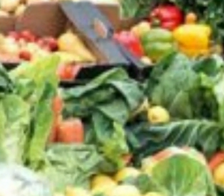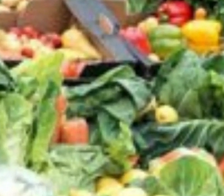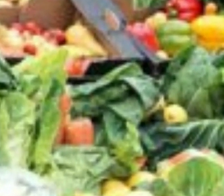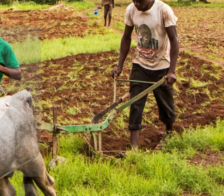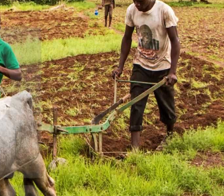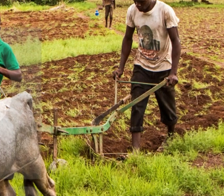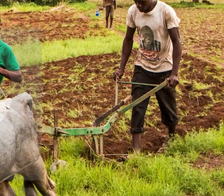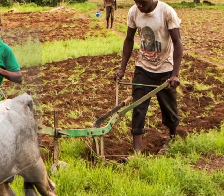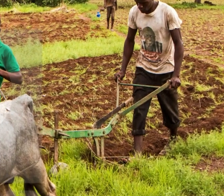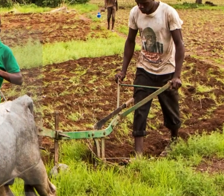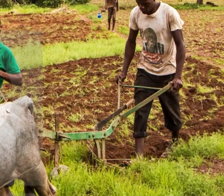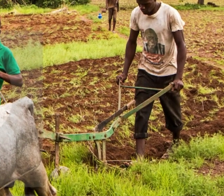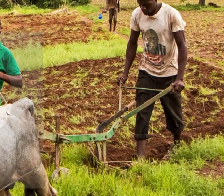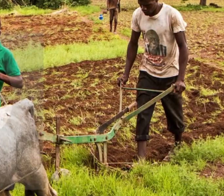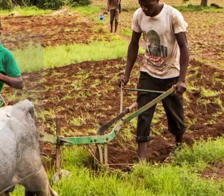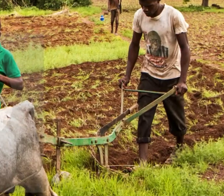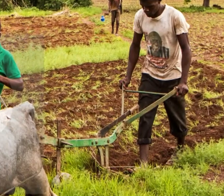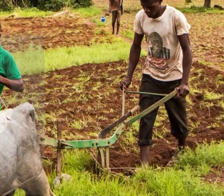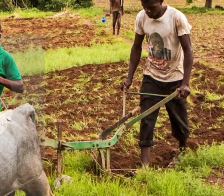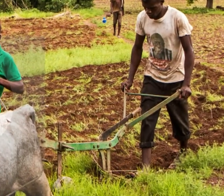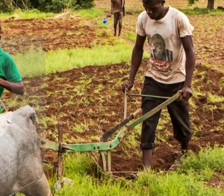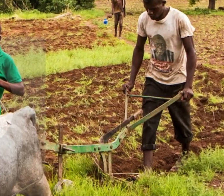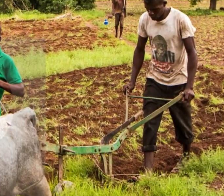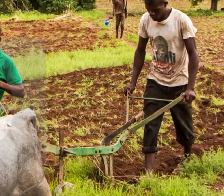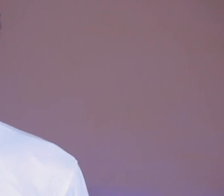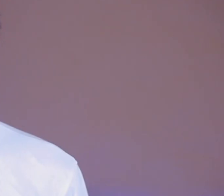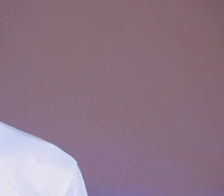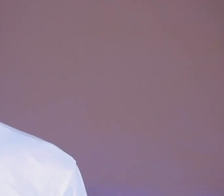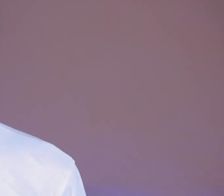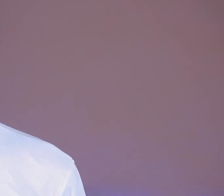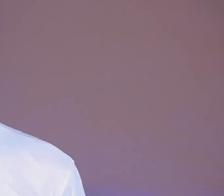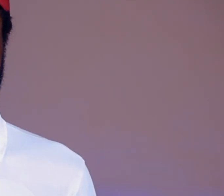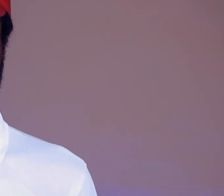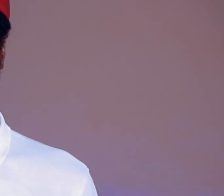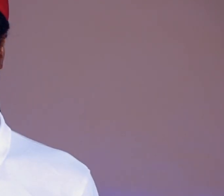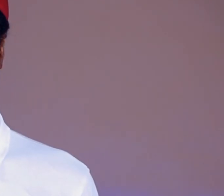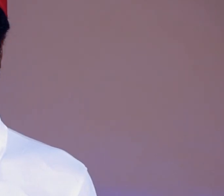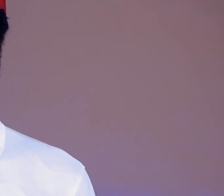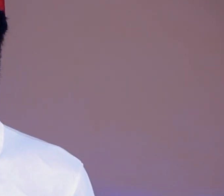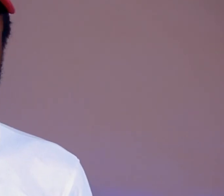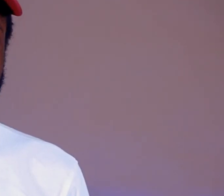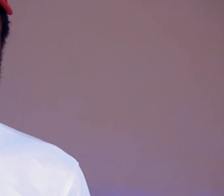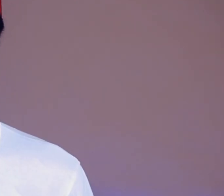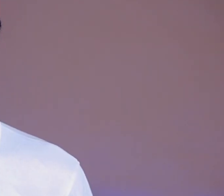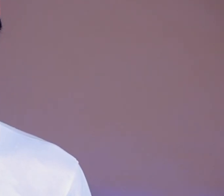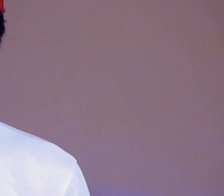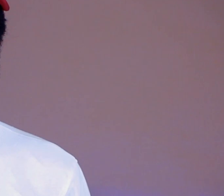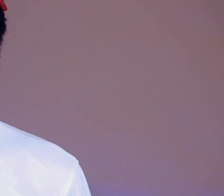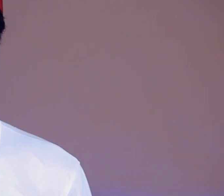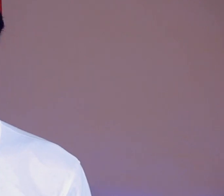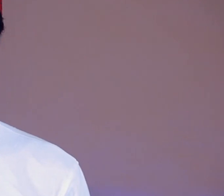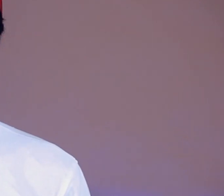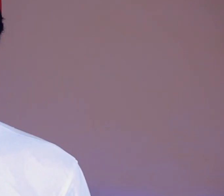in the country, and they will also help farmers to get loans from banks. Let's hear more about this from the CEO